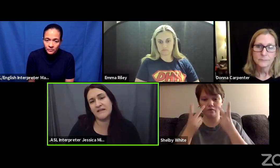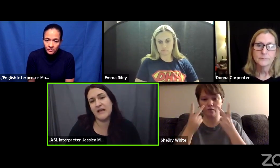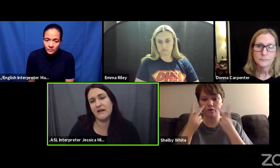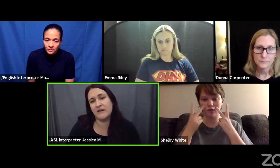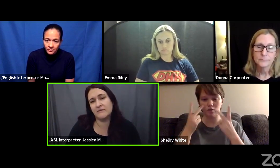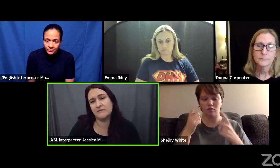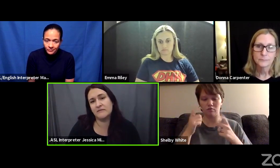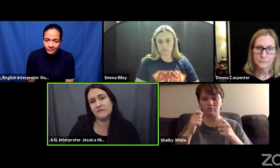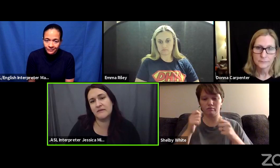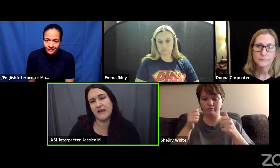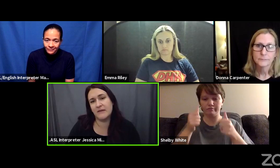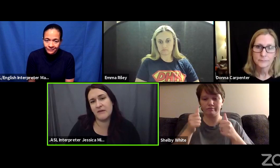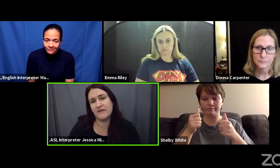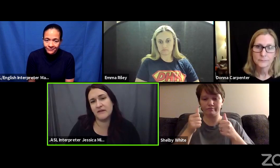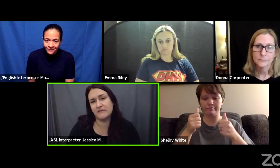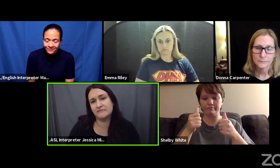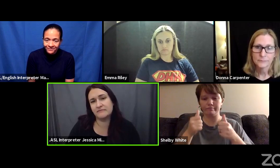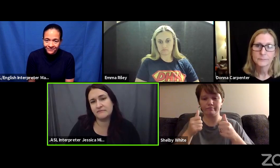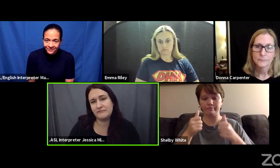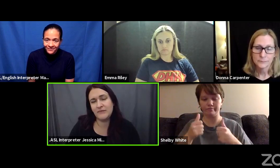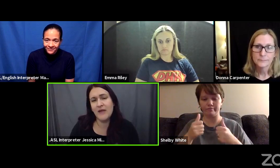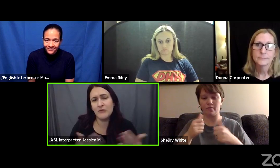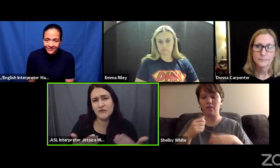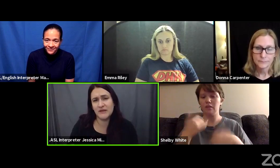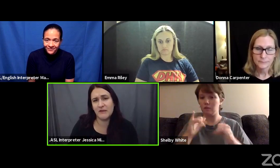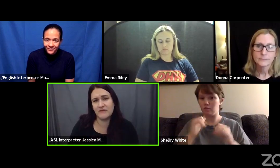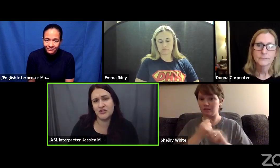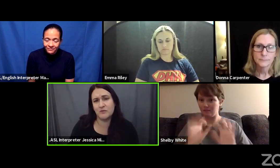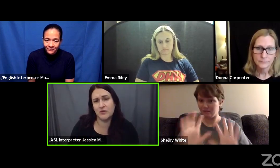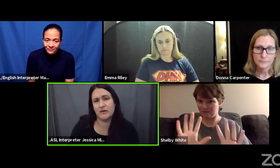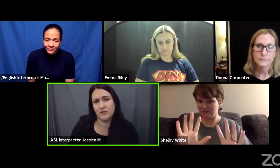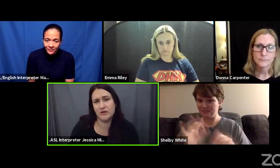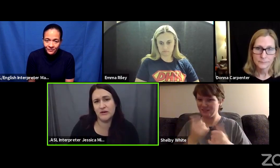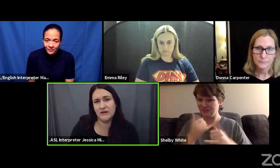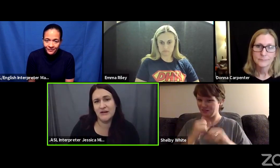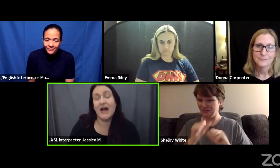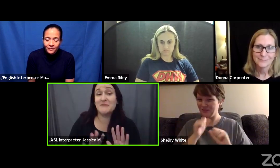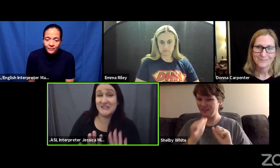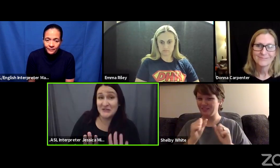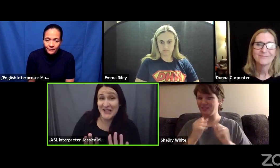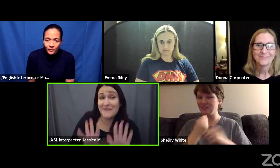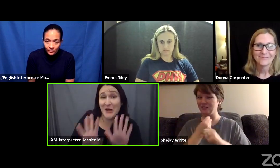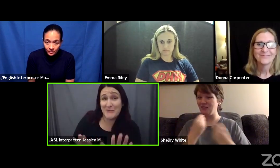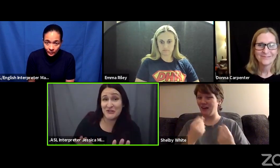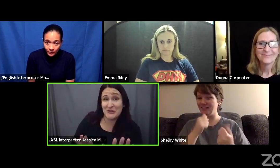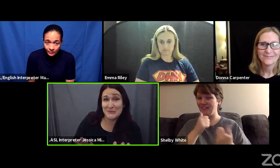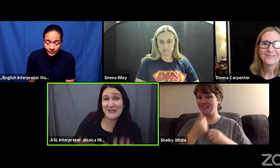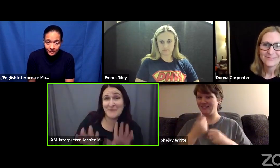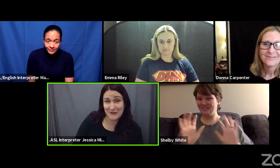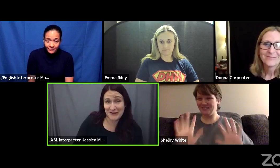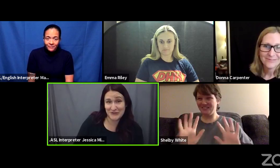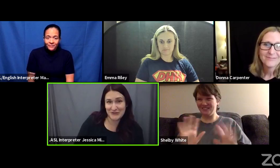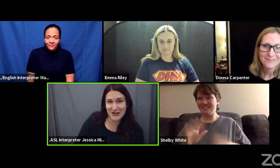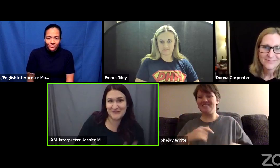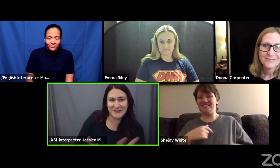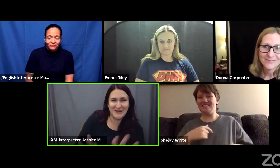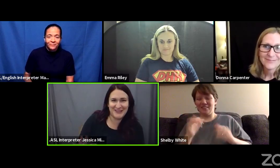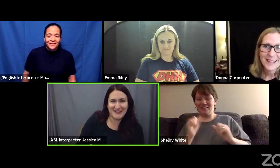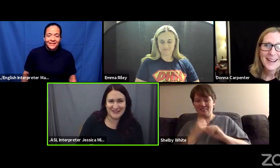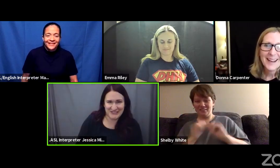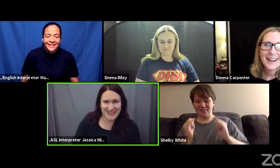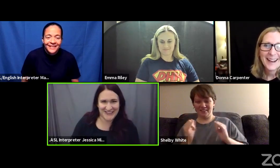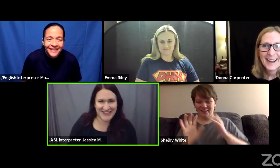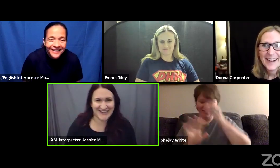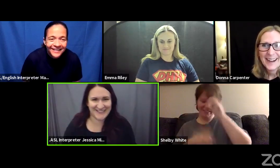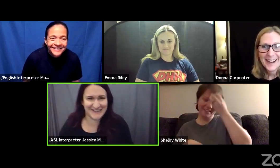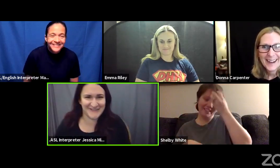I can tell that I'm losing my vision more and more. I'm still safe. I make sure I'm safe when I do drive. So I